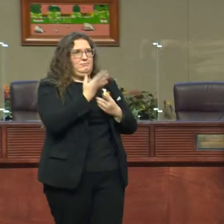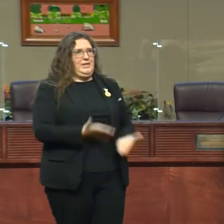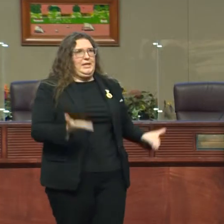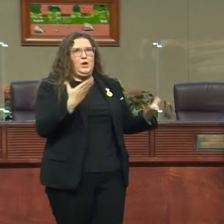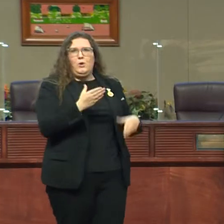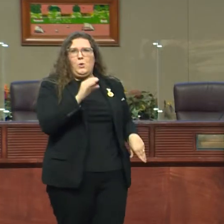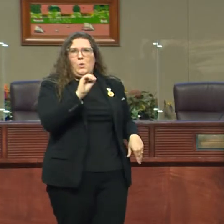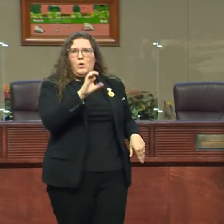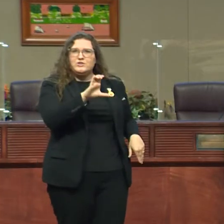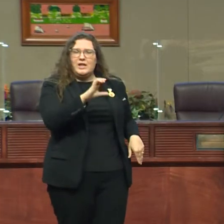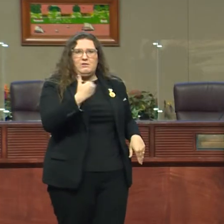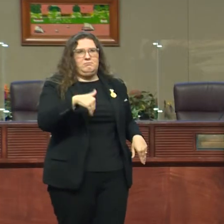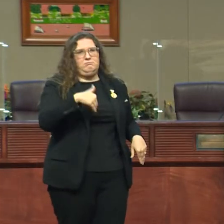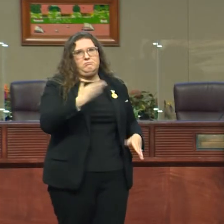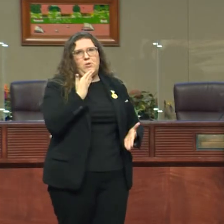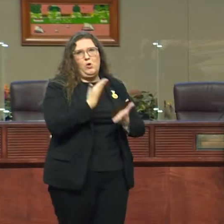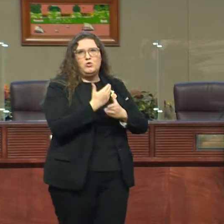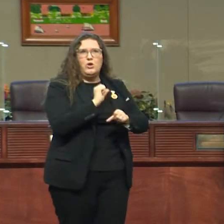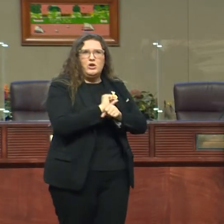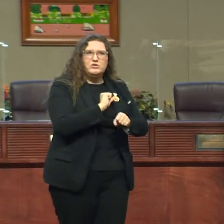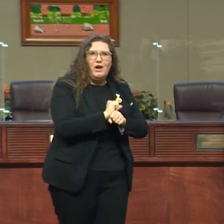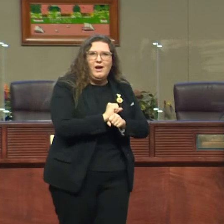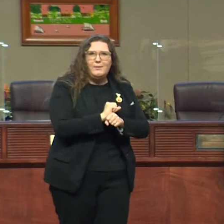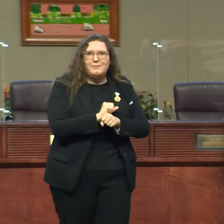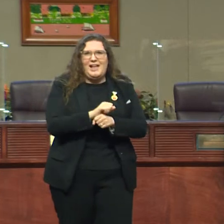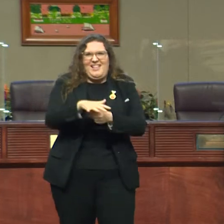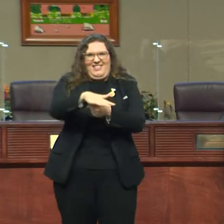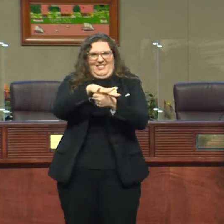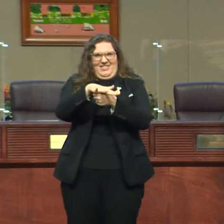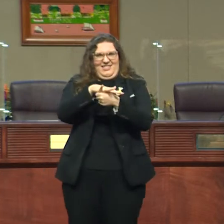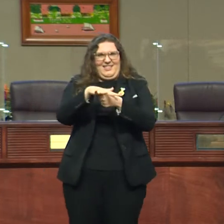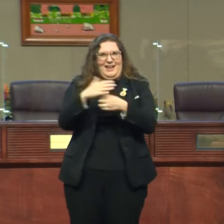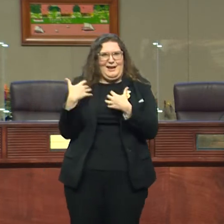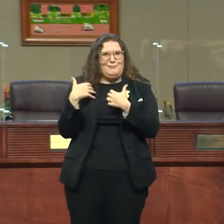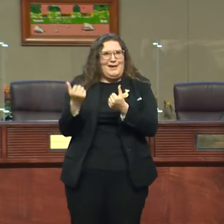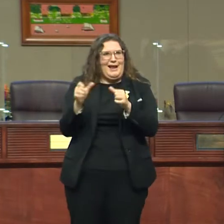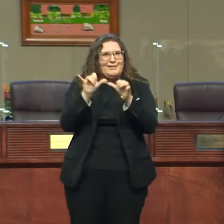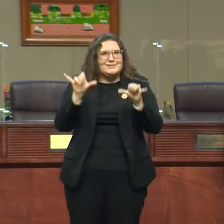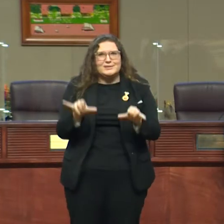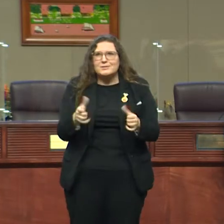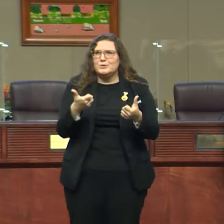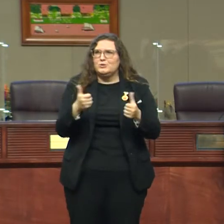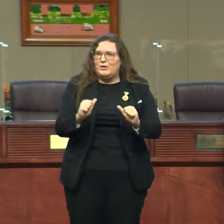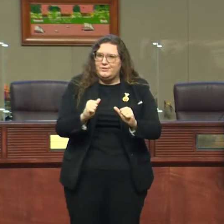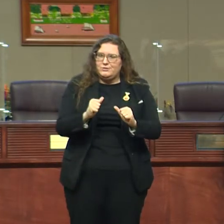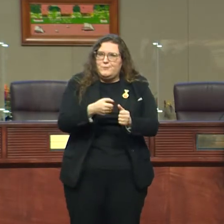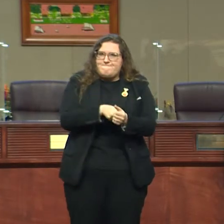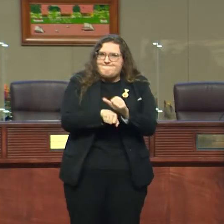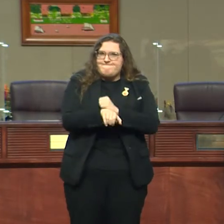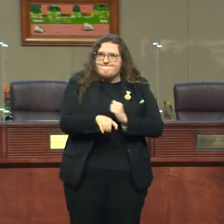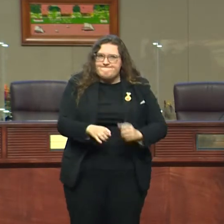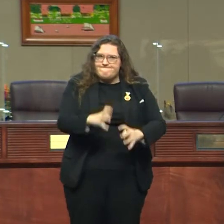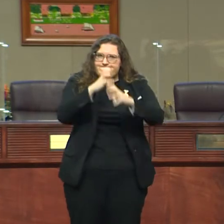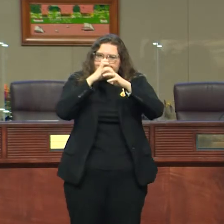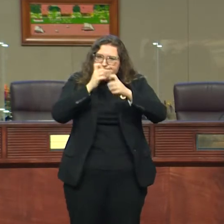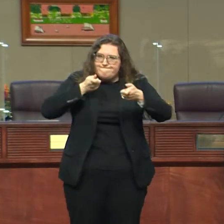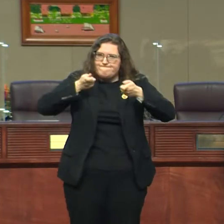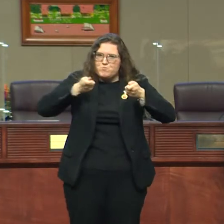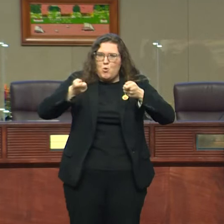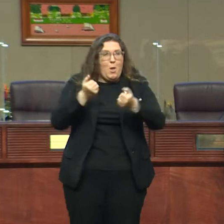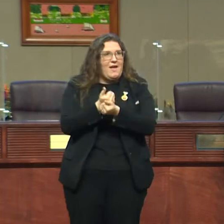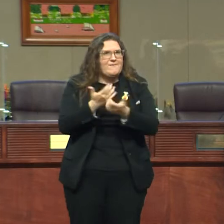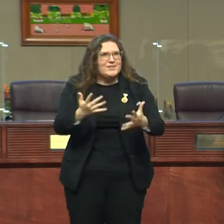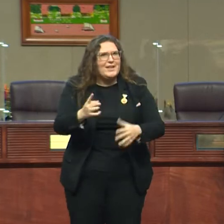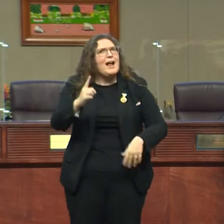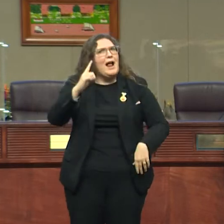and the county health systems as well, in trying to contain the pandemic. And I'm pretty sure they will contain this outbreak. We are